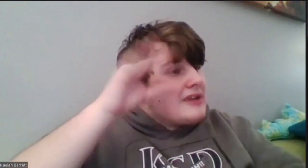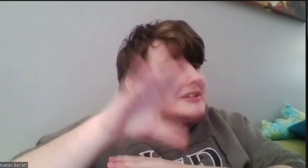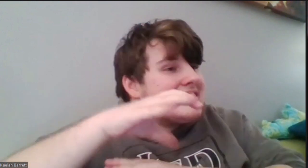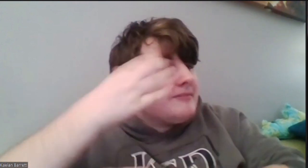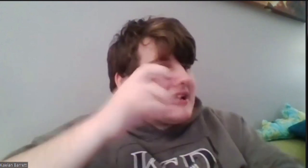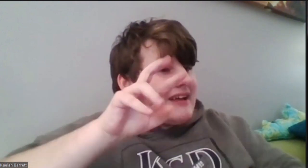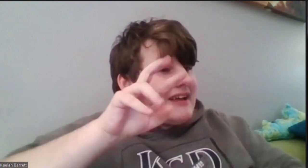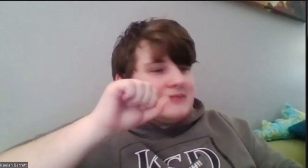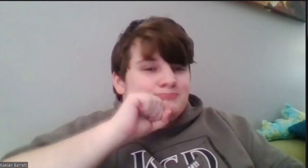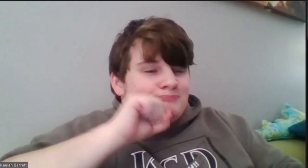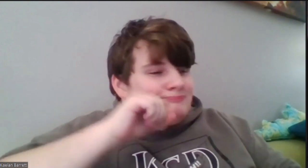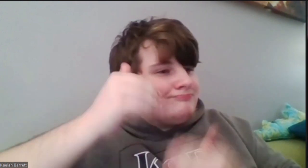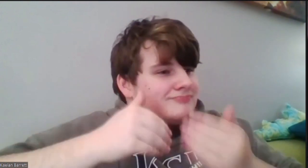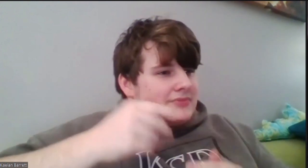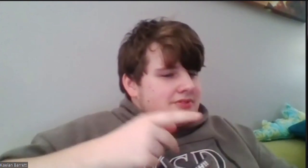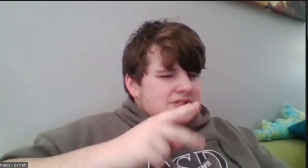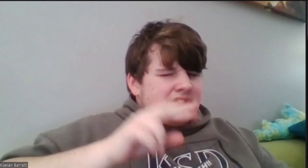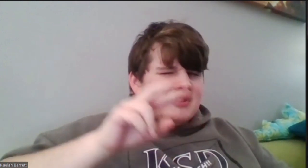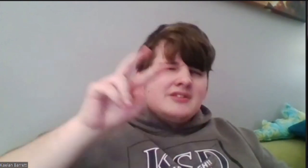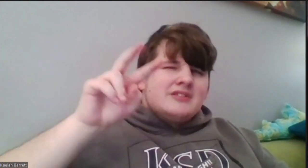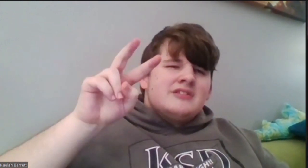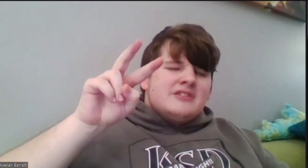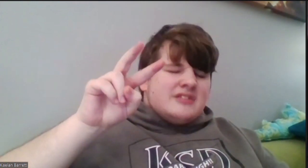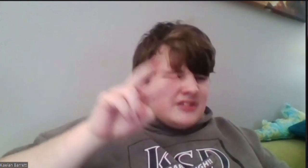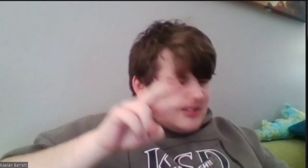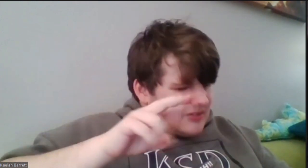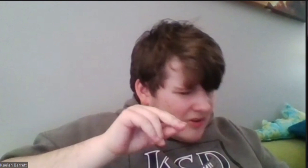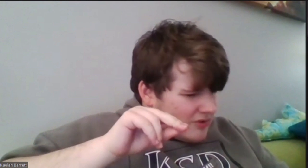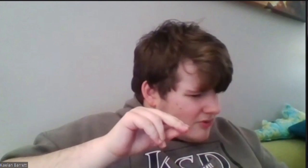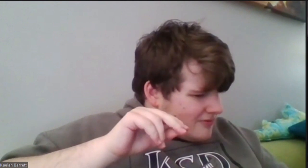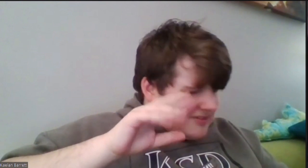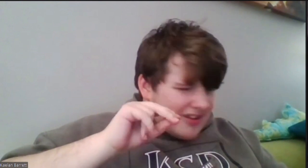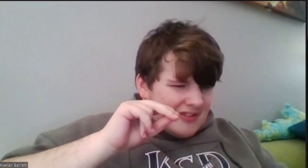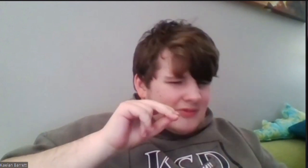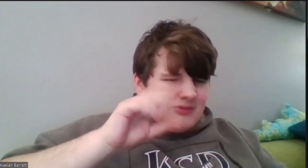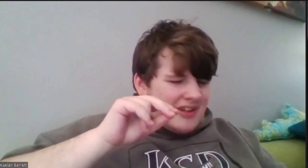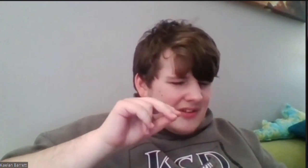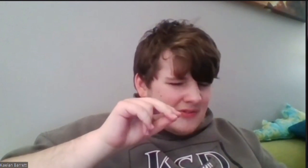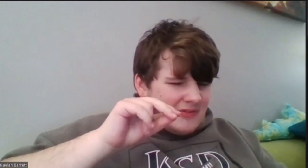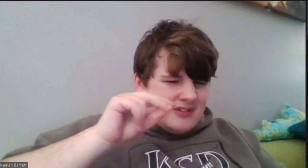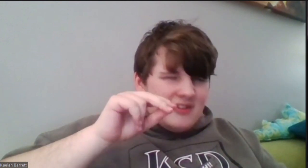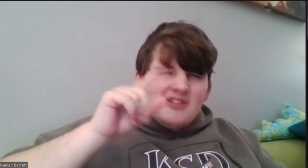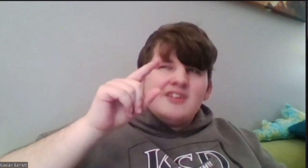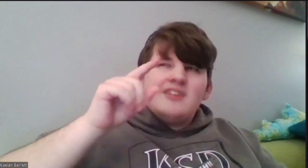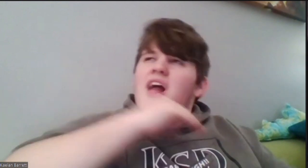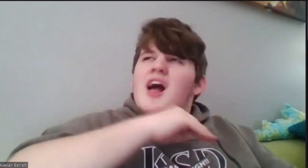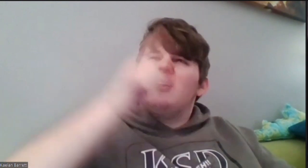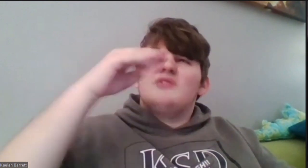they can barely afford to have food. They had to save money in order to have food for Christmas." And Scrooge is